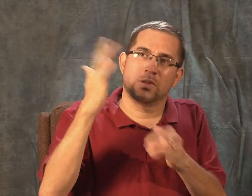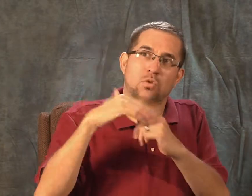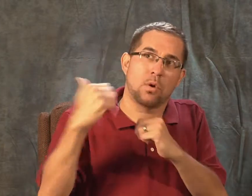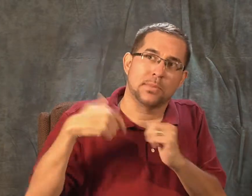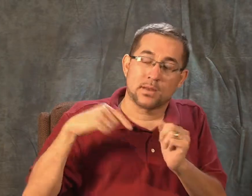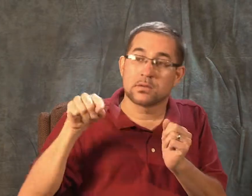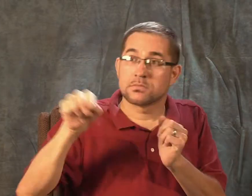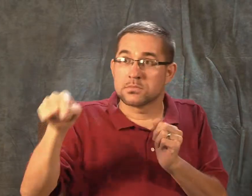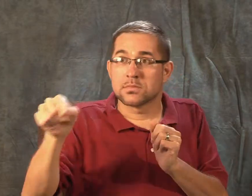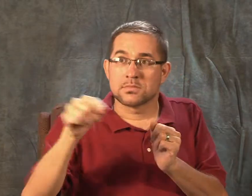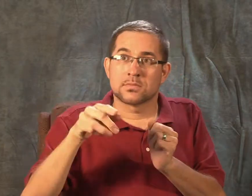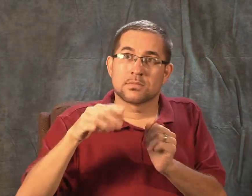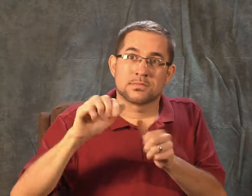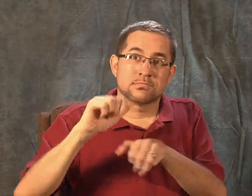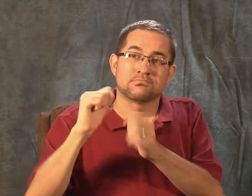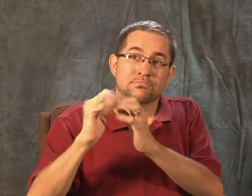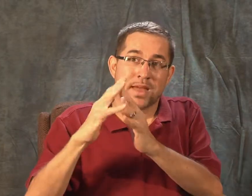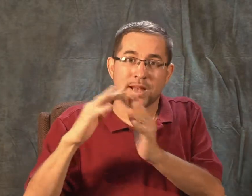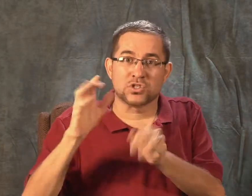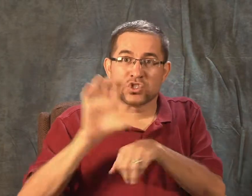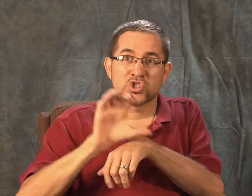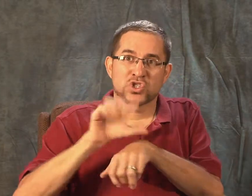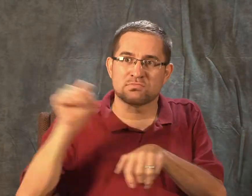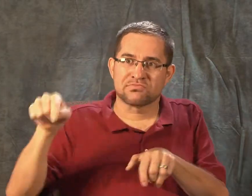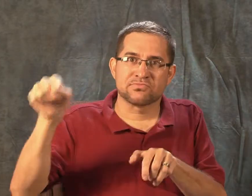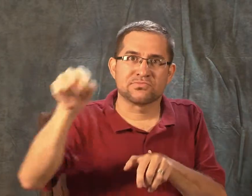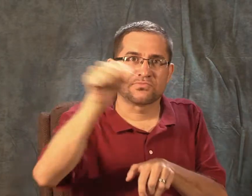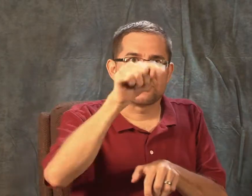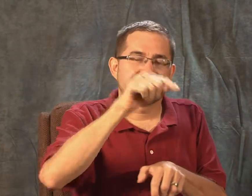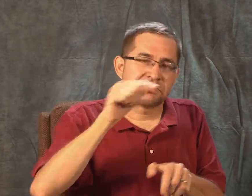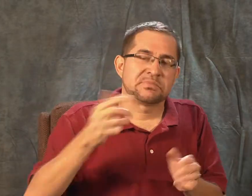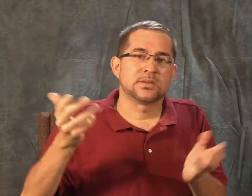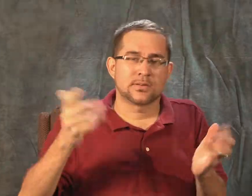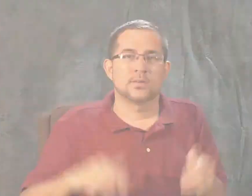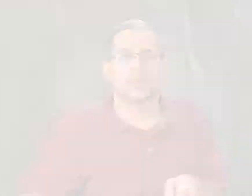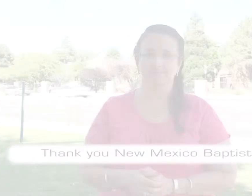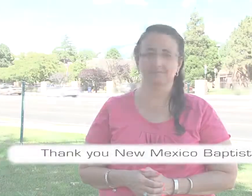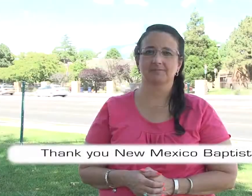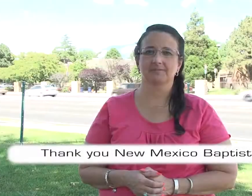So we'd like to start churches in the different areas in the state.